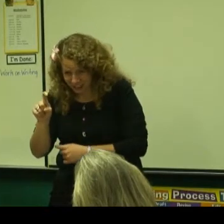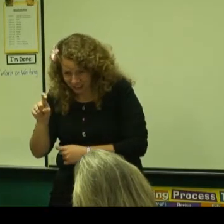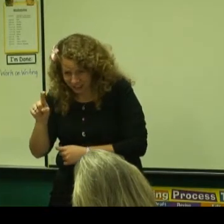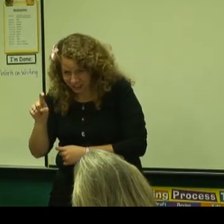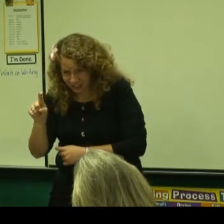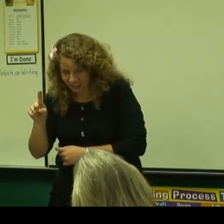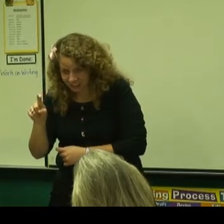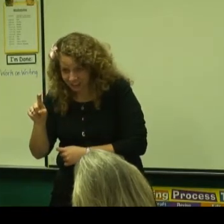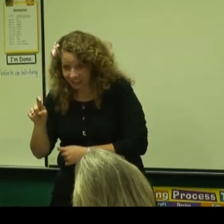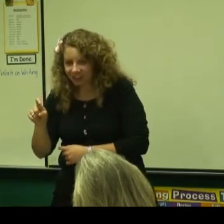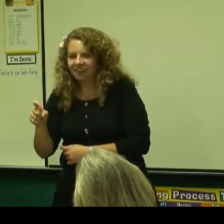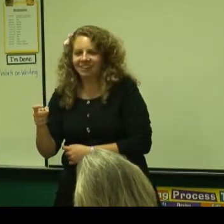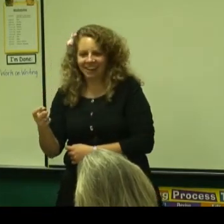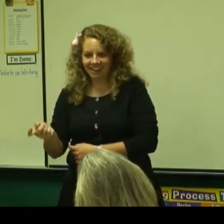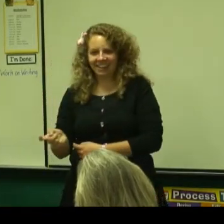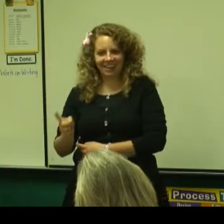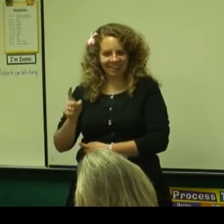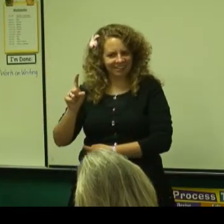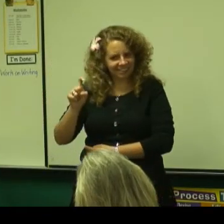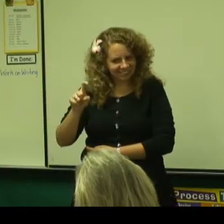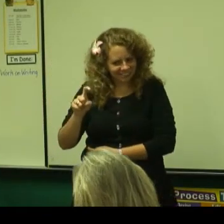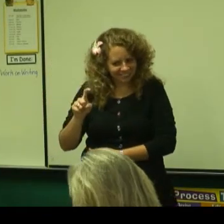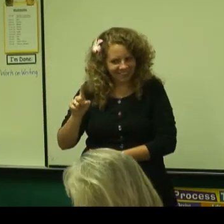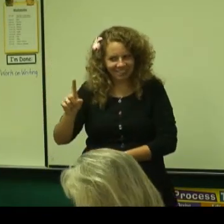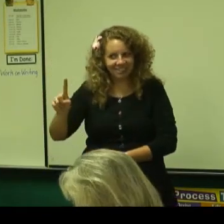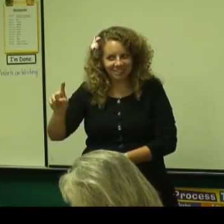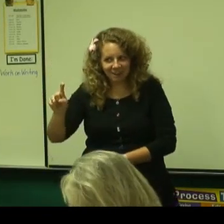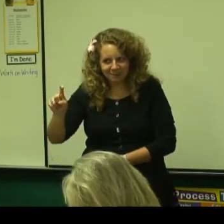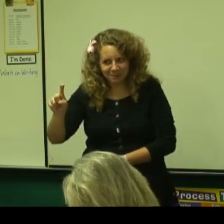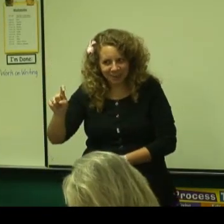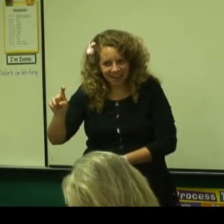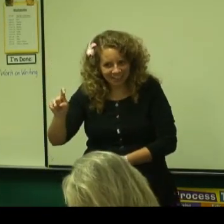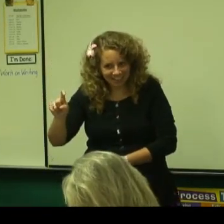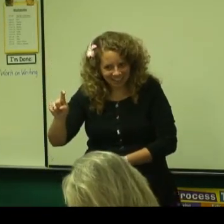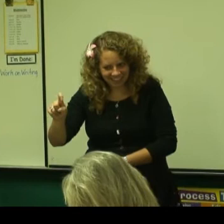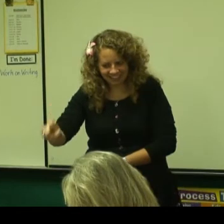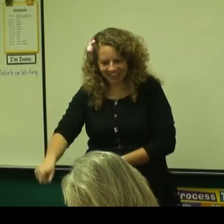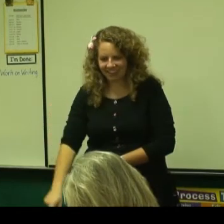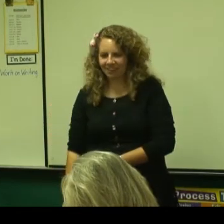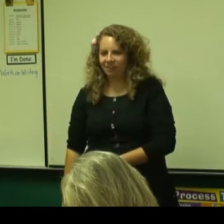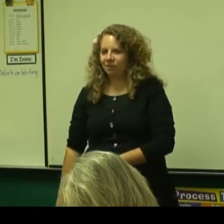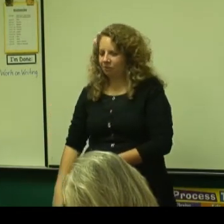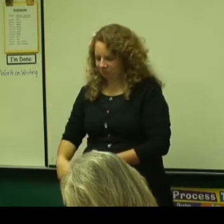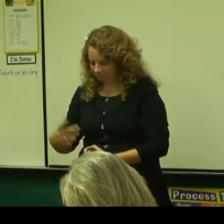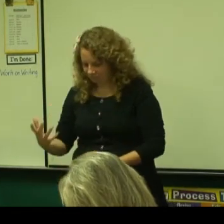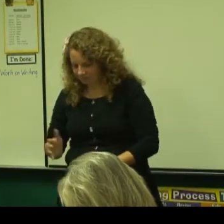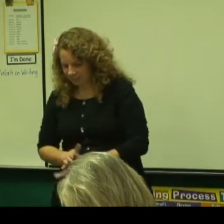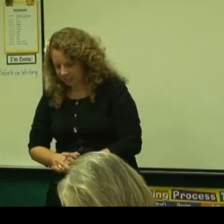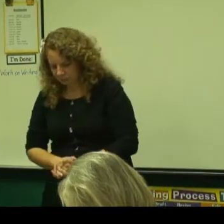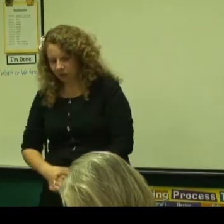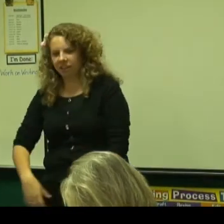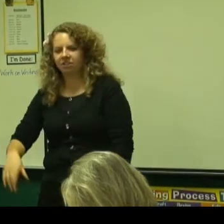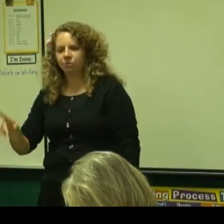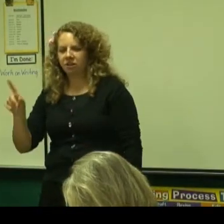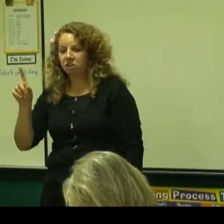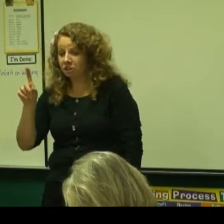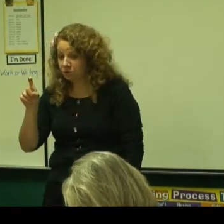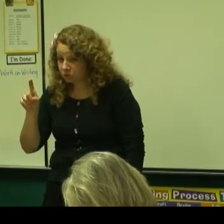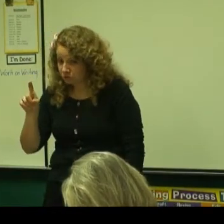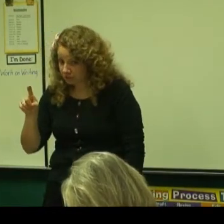sure? Yeah, like, Are you just pregnant? double checking. Like, that's more like the way that you usually